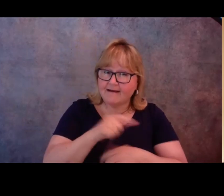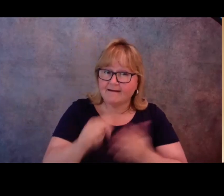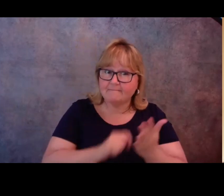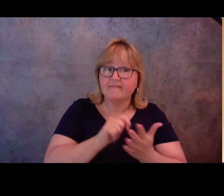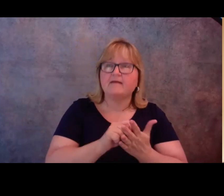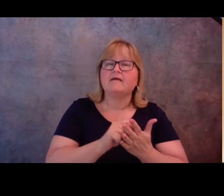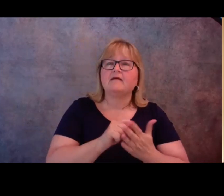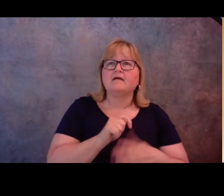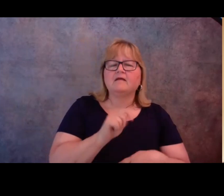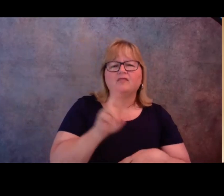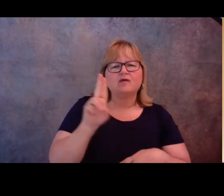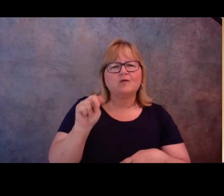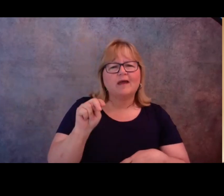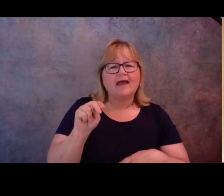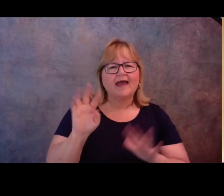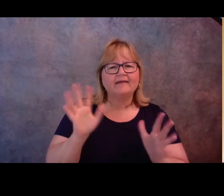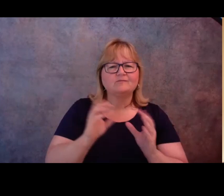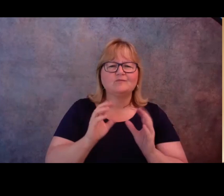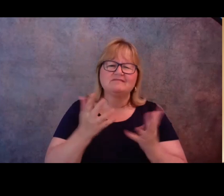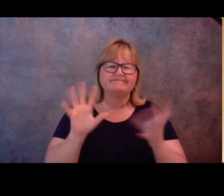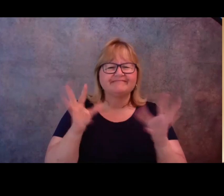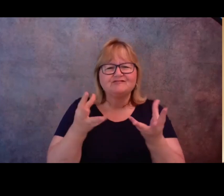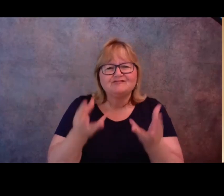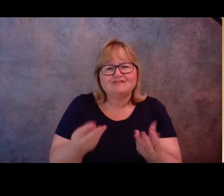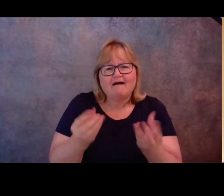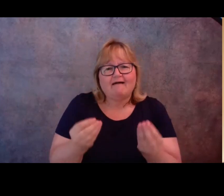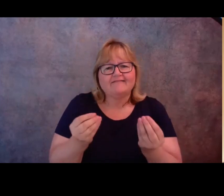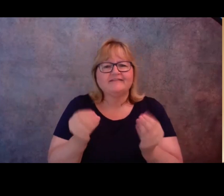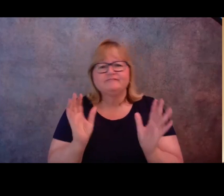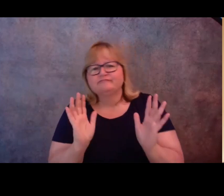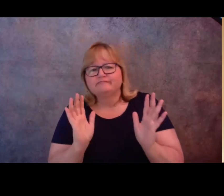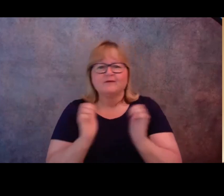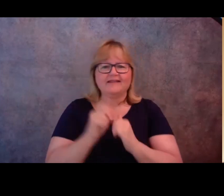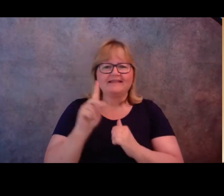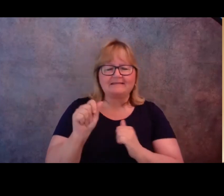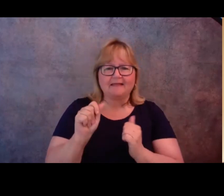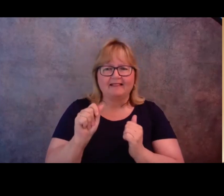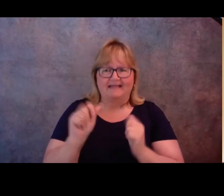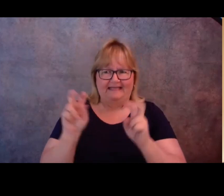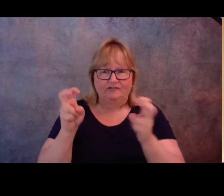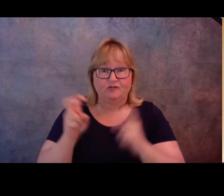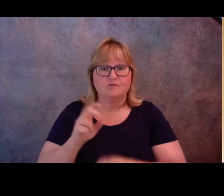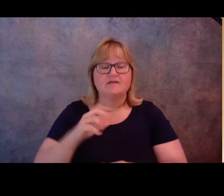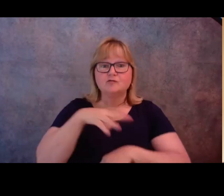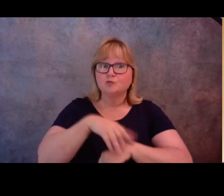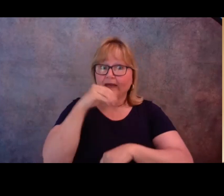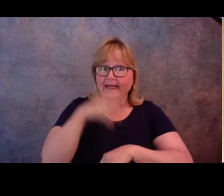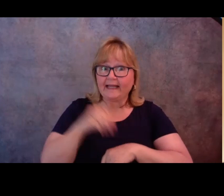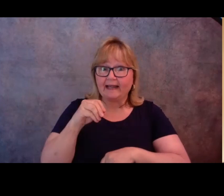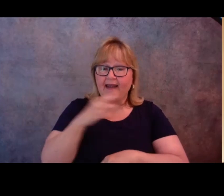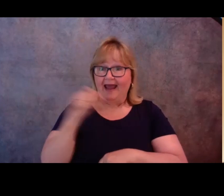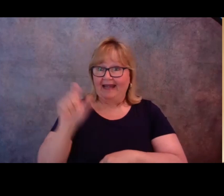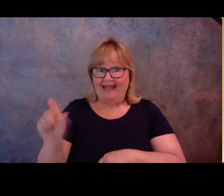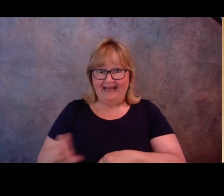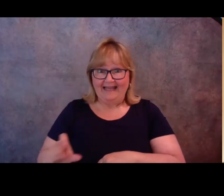was very soft on disability issues. Sweden and Italy had their proposal